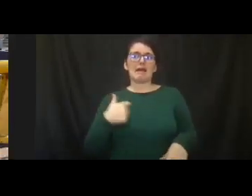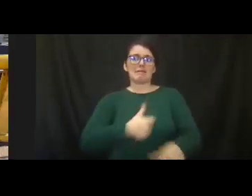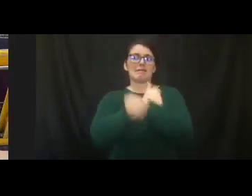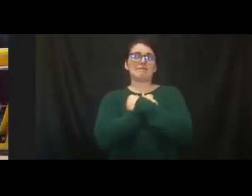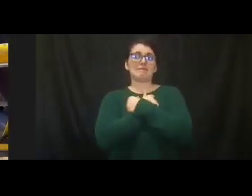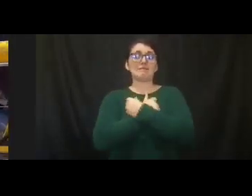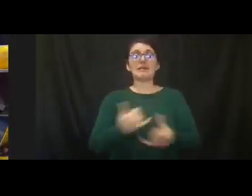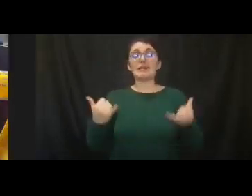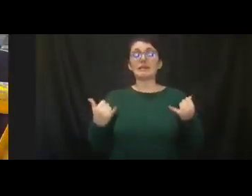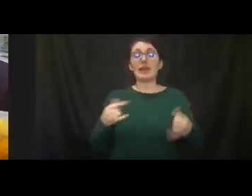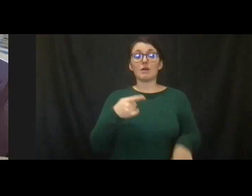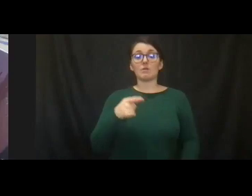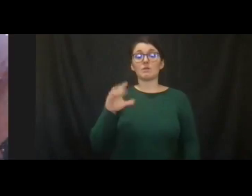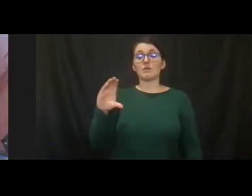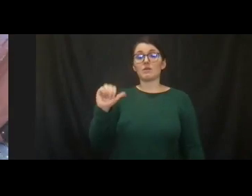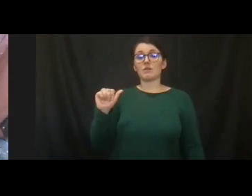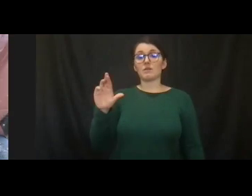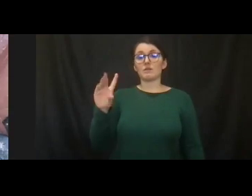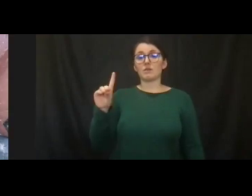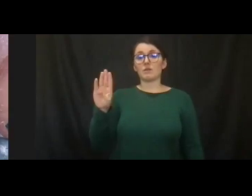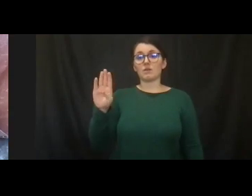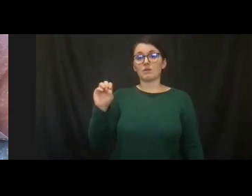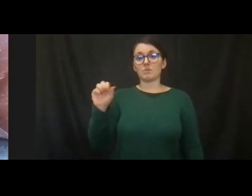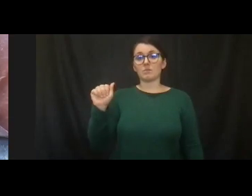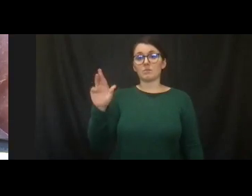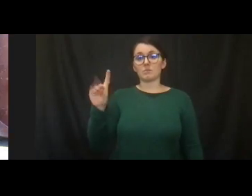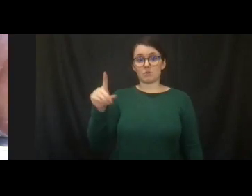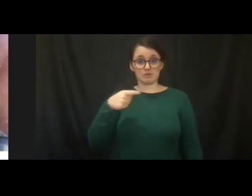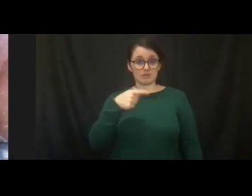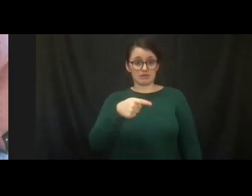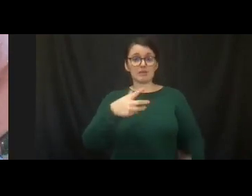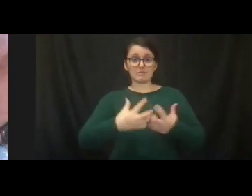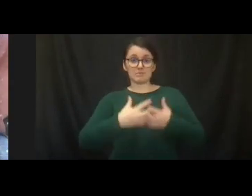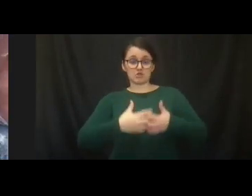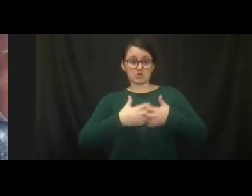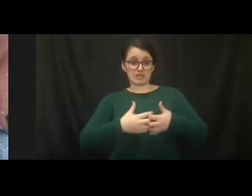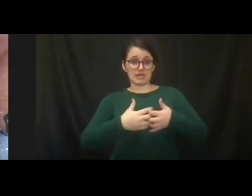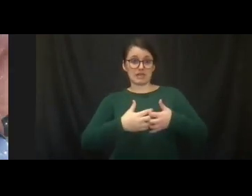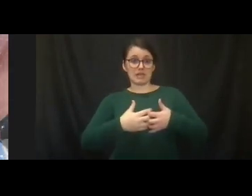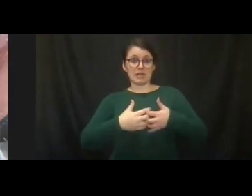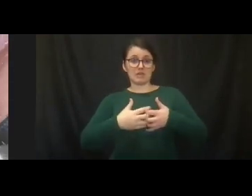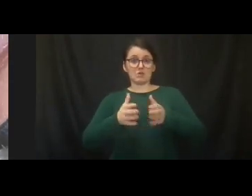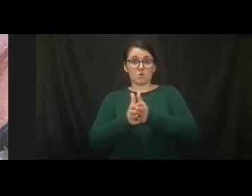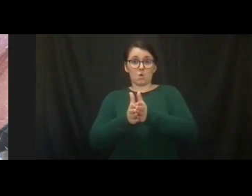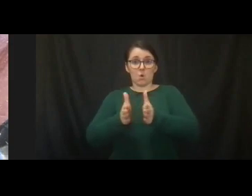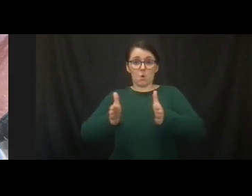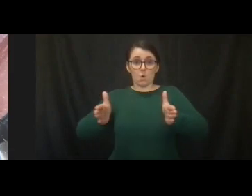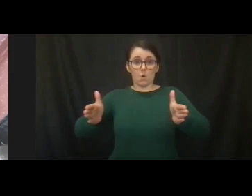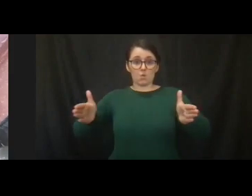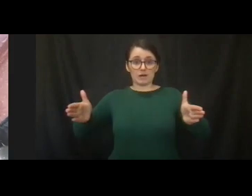Cardboard. So in this machine, the cardboard will get smashed. Yeah.